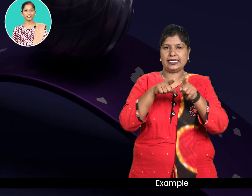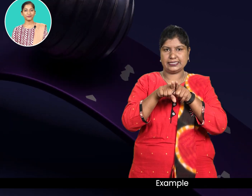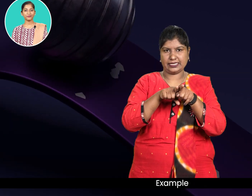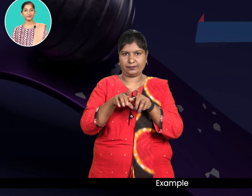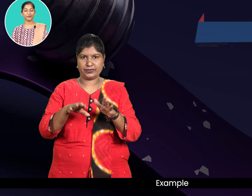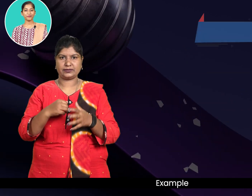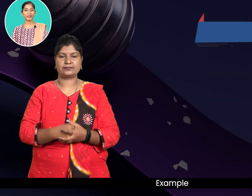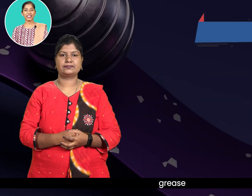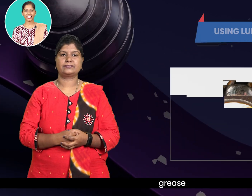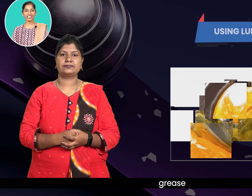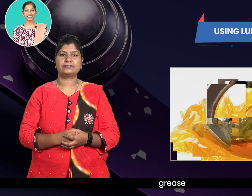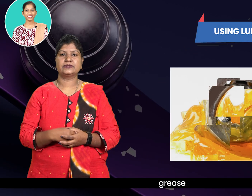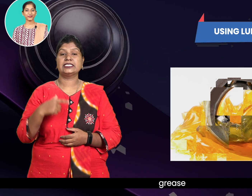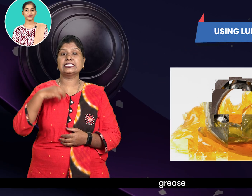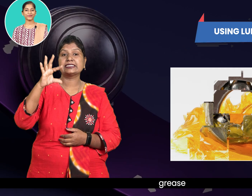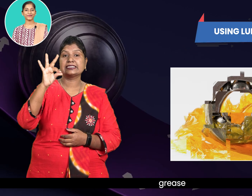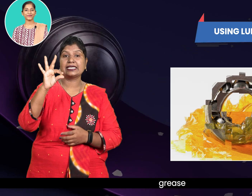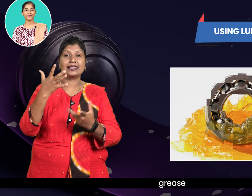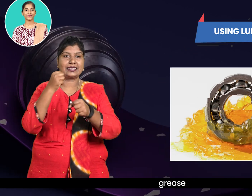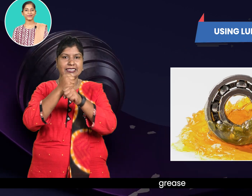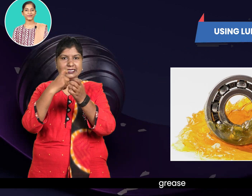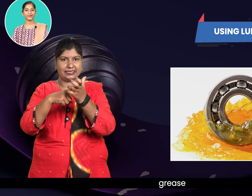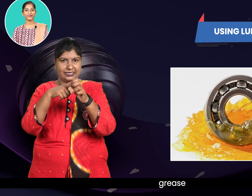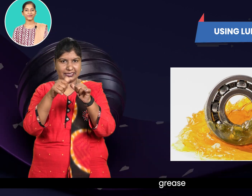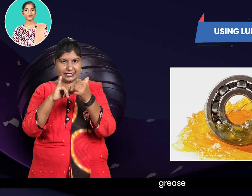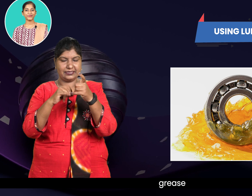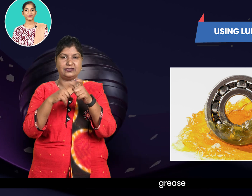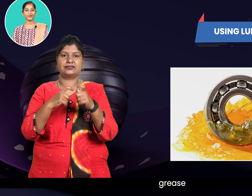Example: grease,